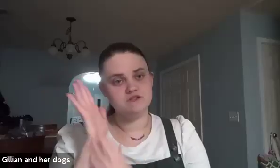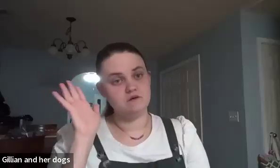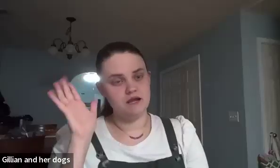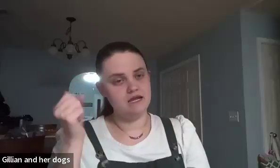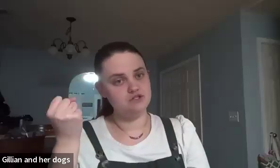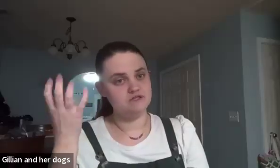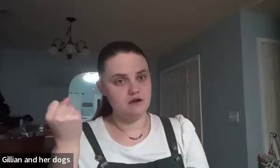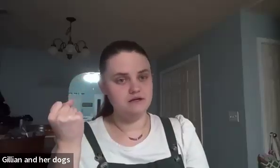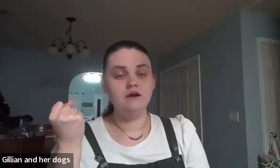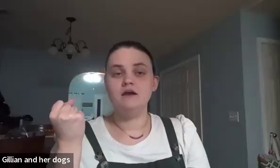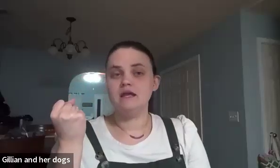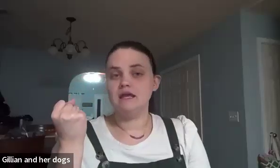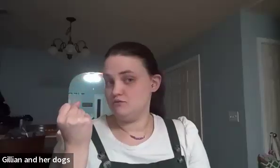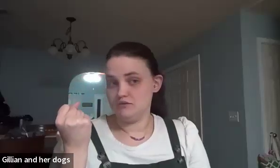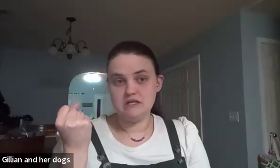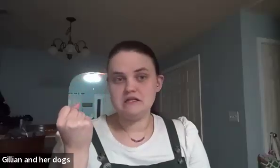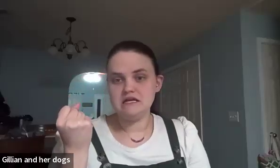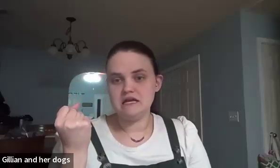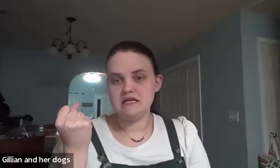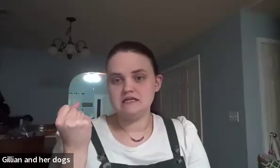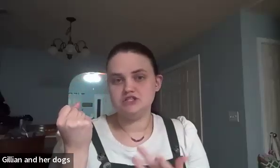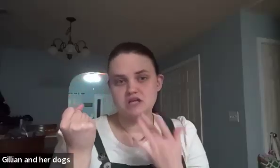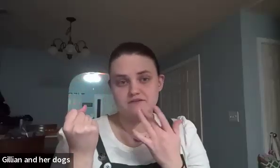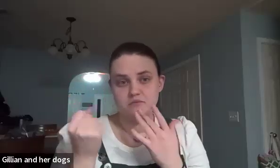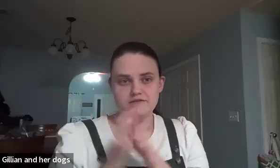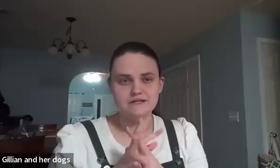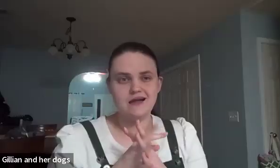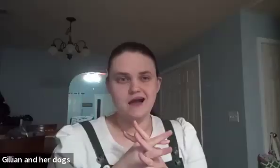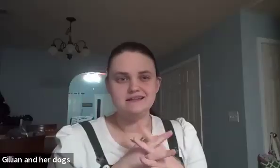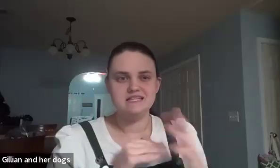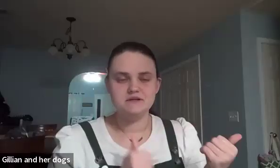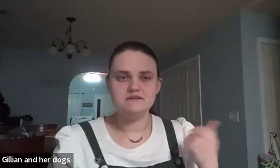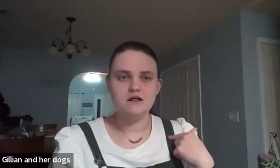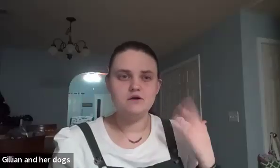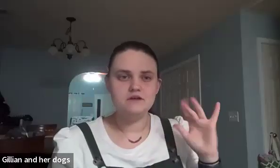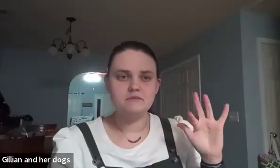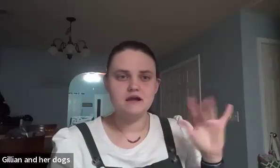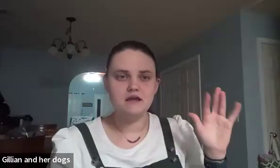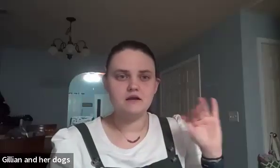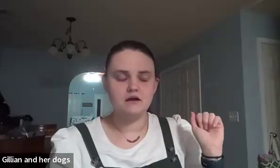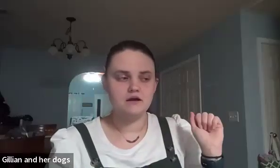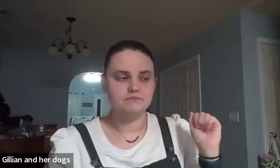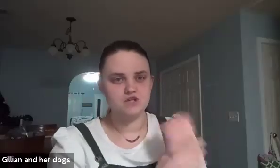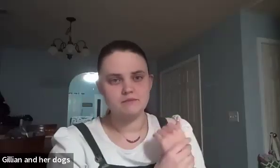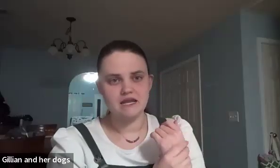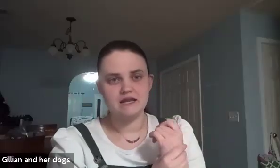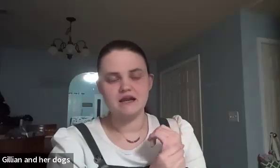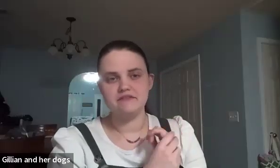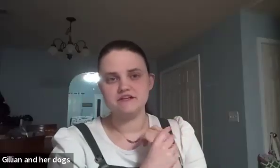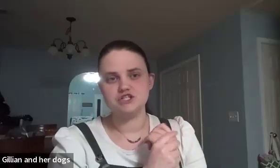using their right hand to sign. It really is just kind of a preference. I typically follow with my dominant hand, and I think that's